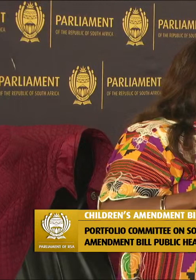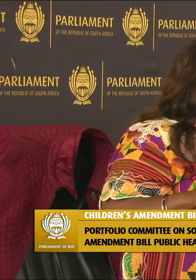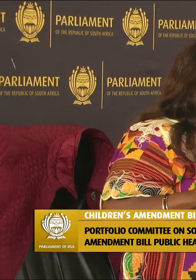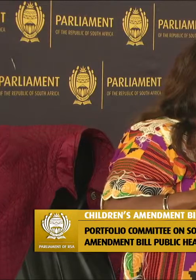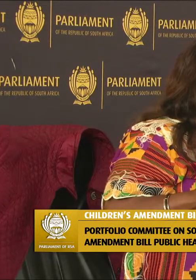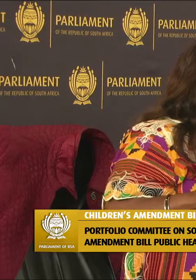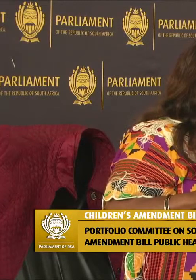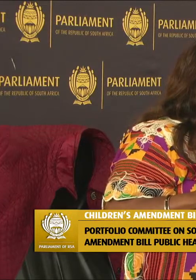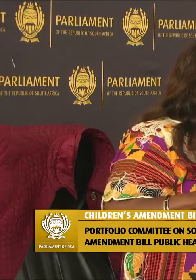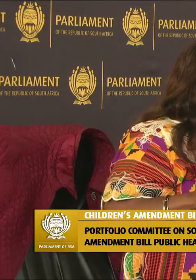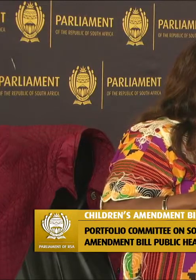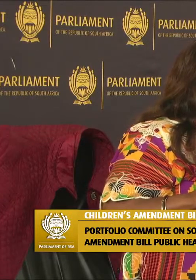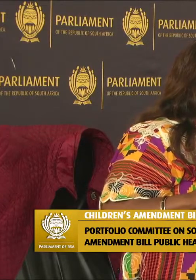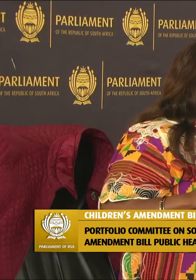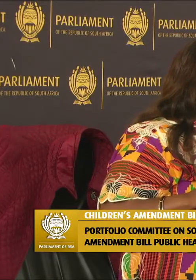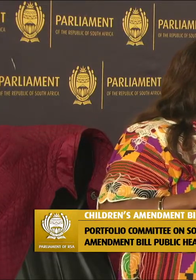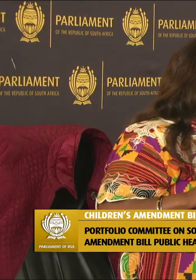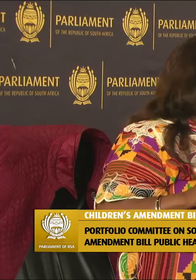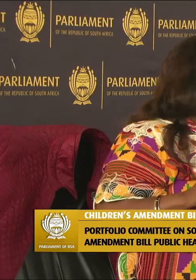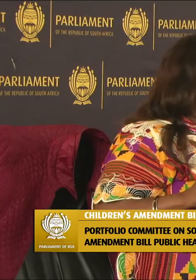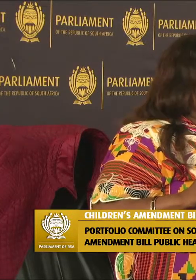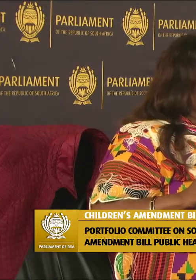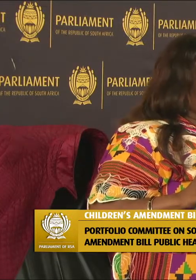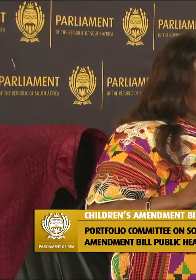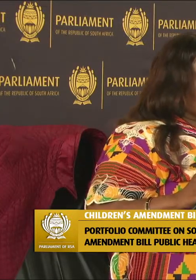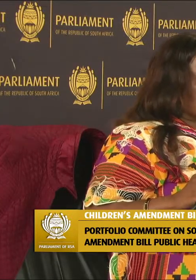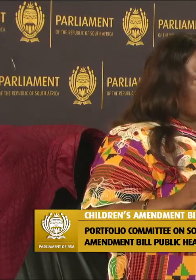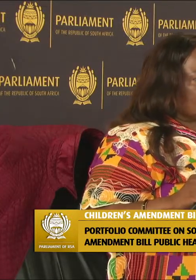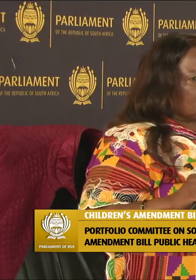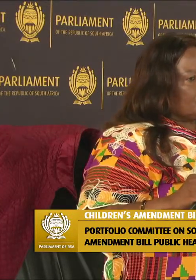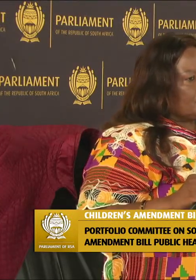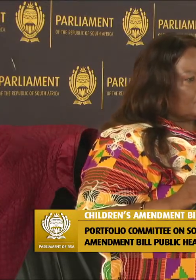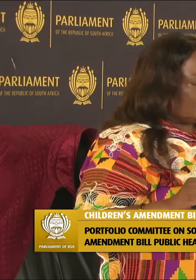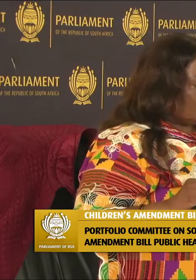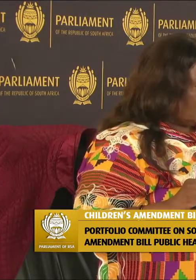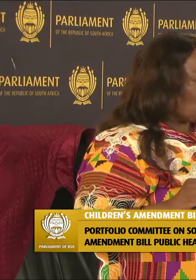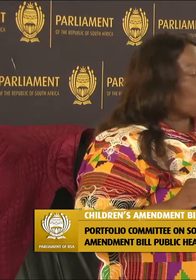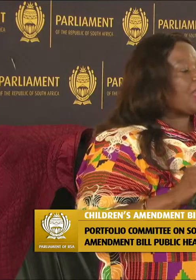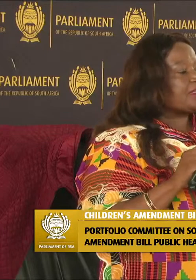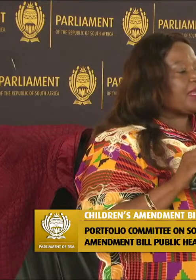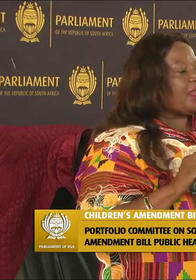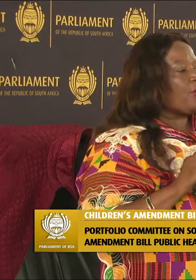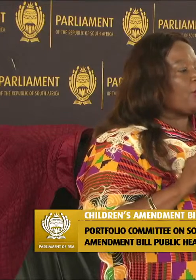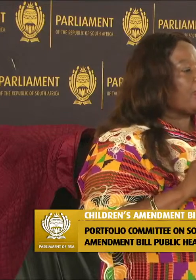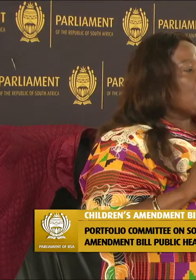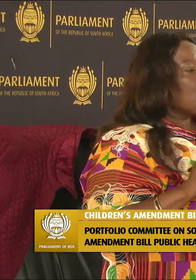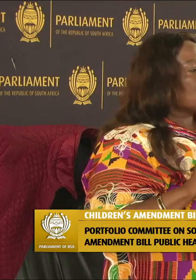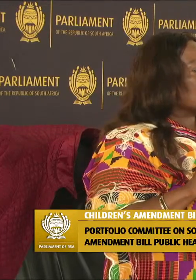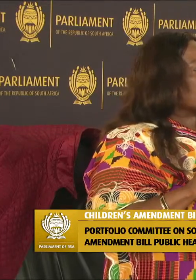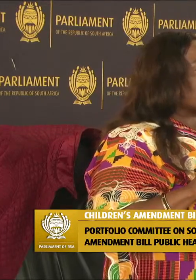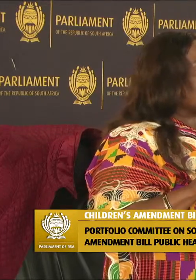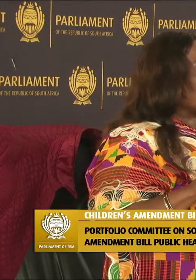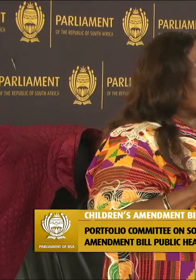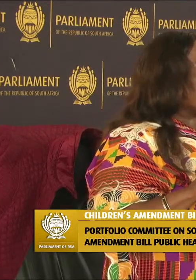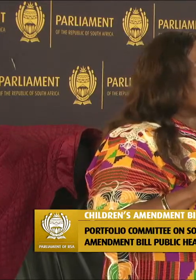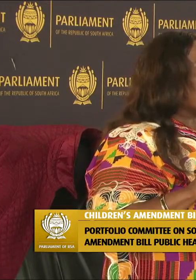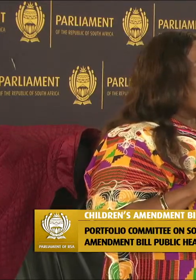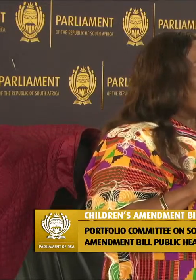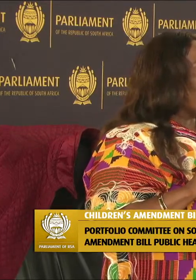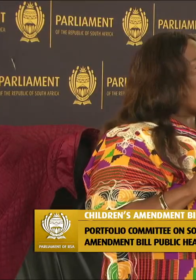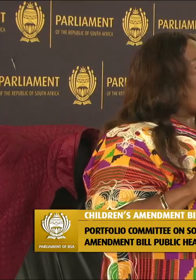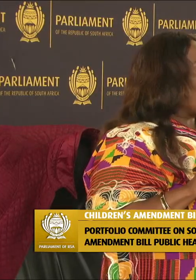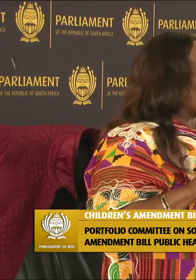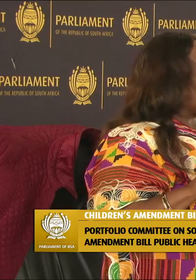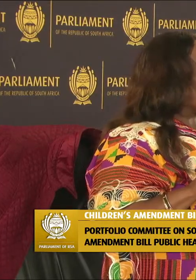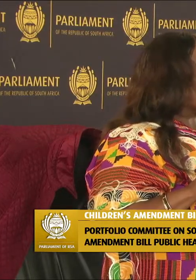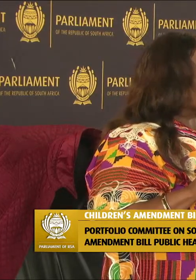that you know exactly what to do if you want to open such. Ngokuqinisekileyo ke social development